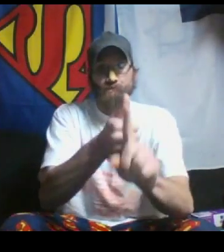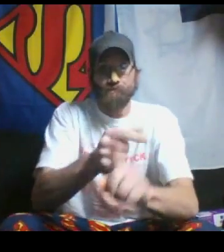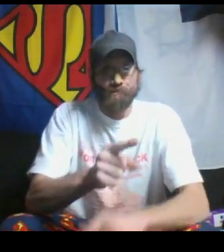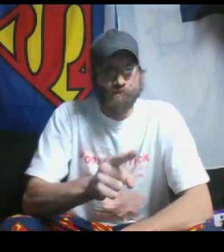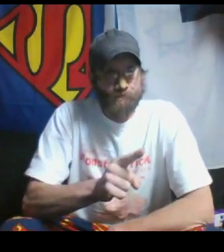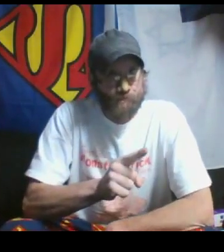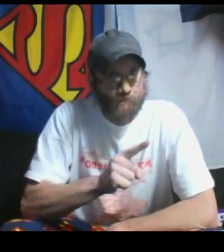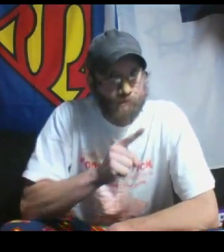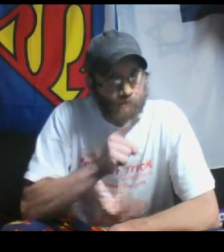tarnished.